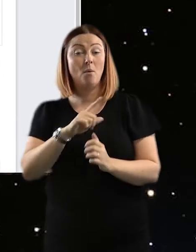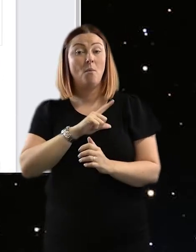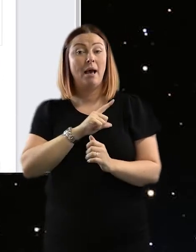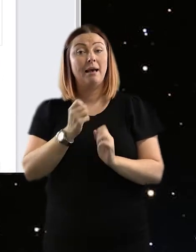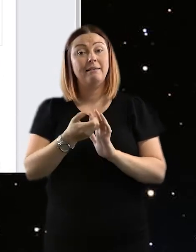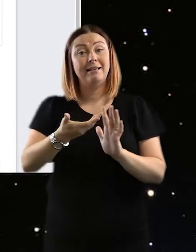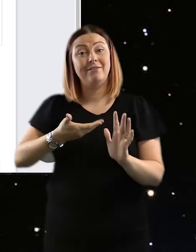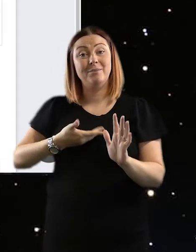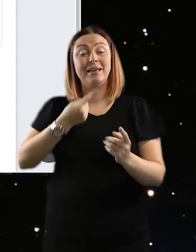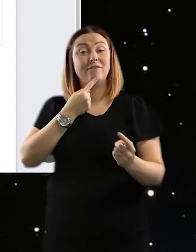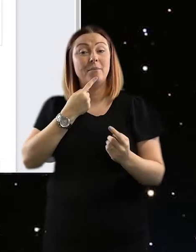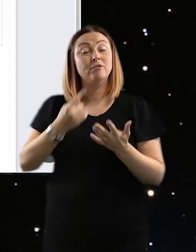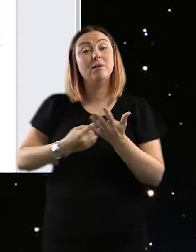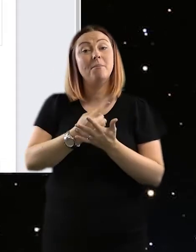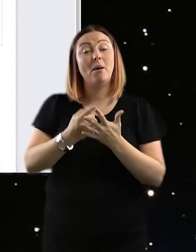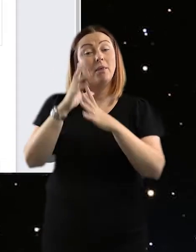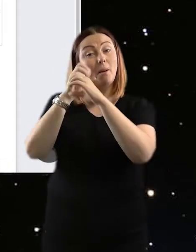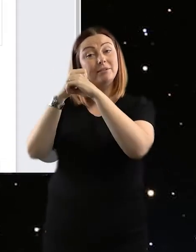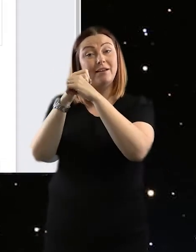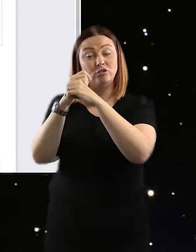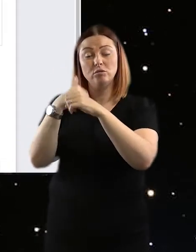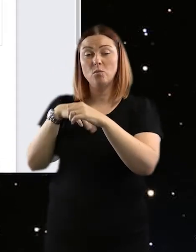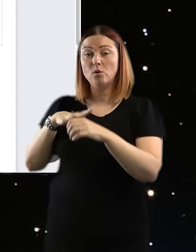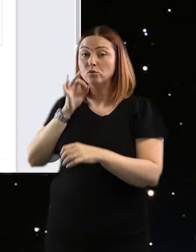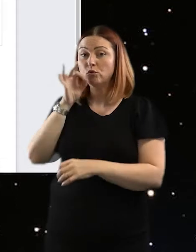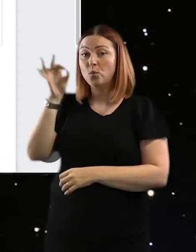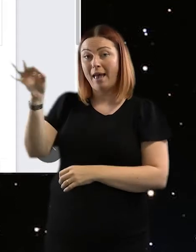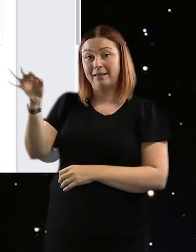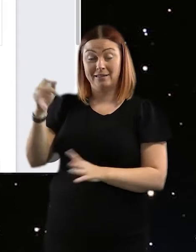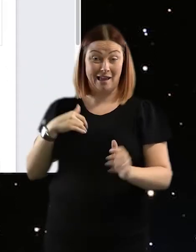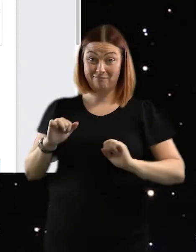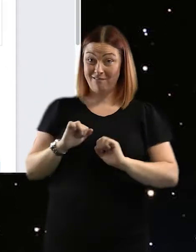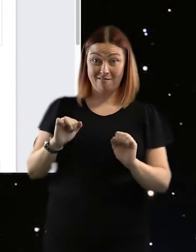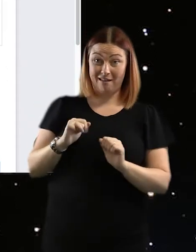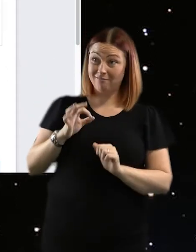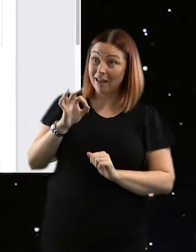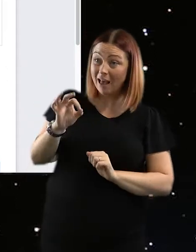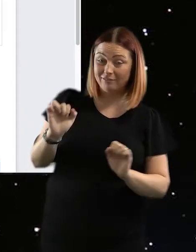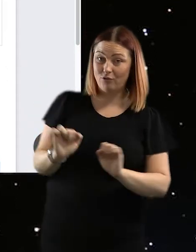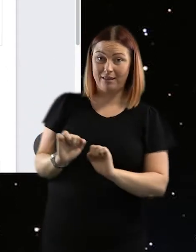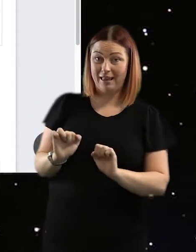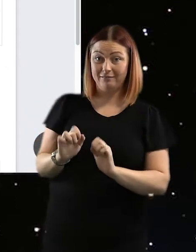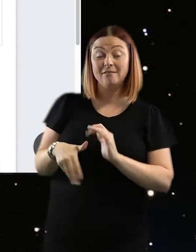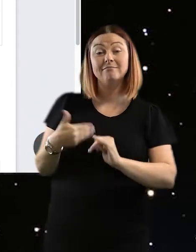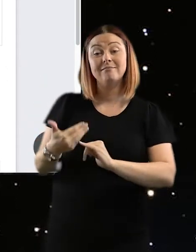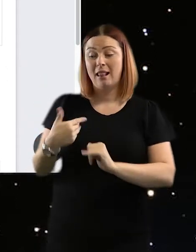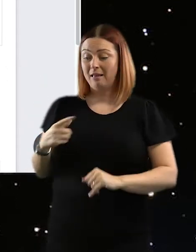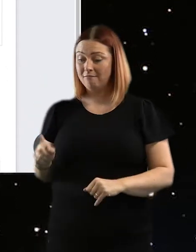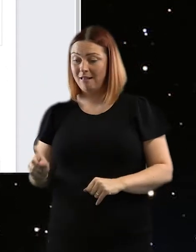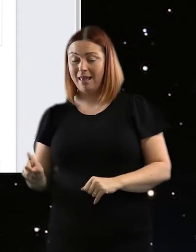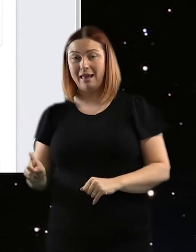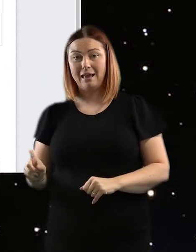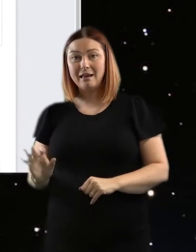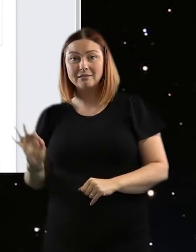of the observation that I'm about to request. As yet, I've not submitted anything. Until I hit the Submit Observation button at the bottom,